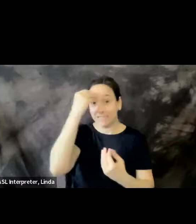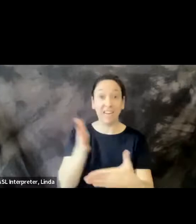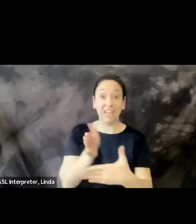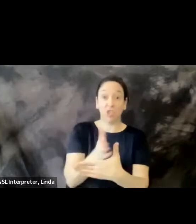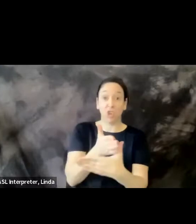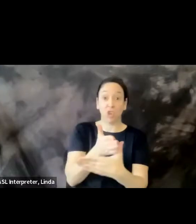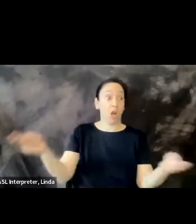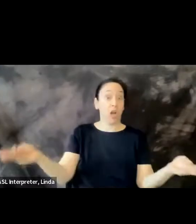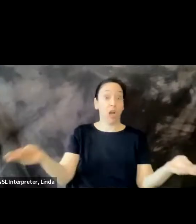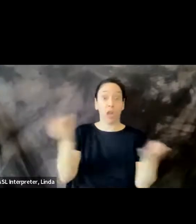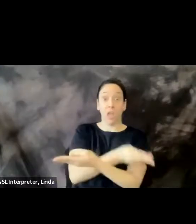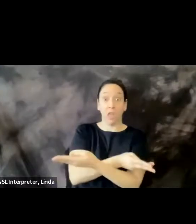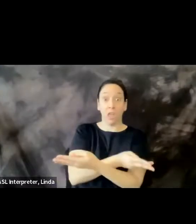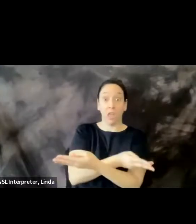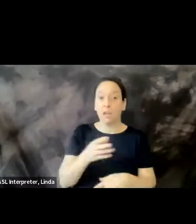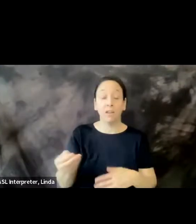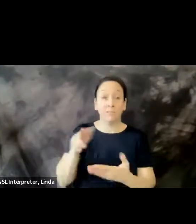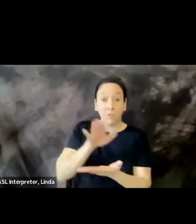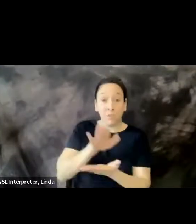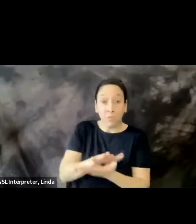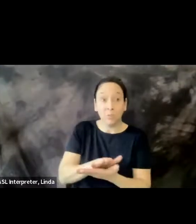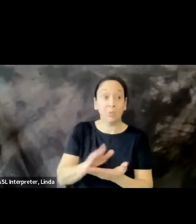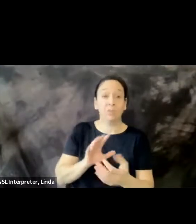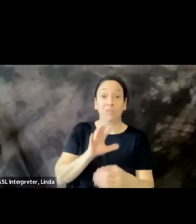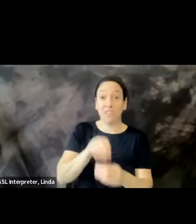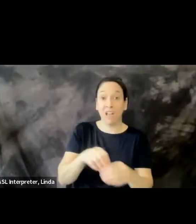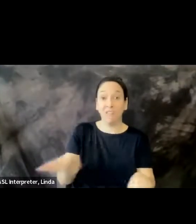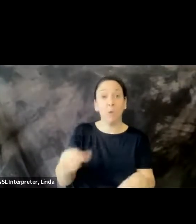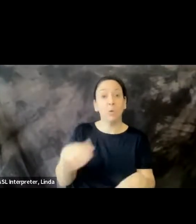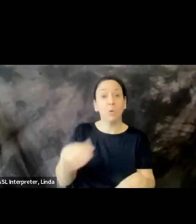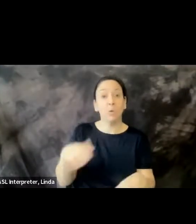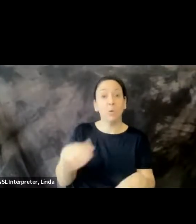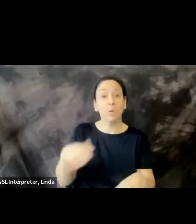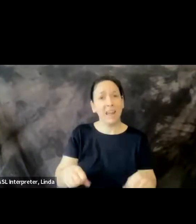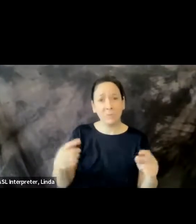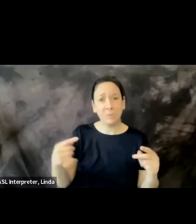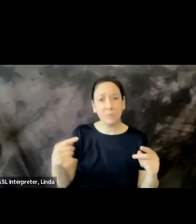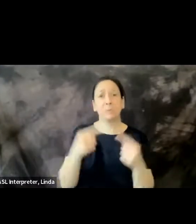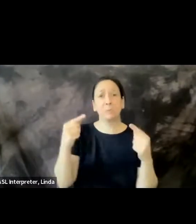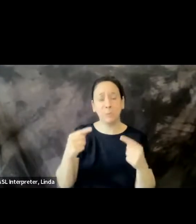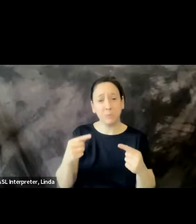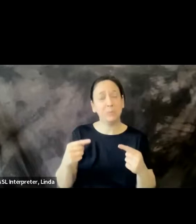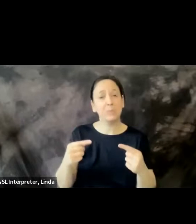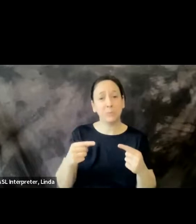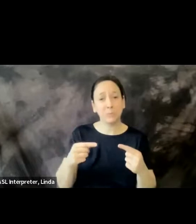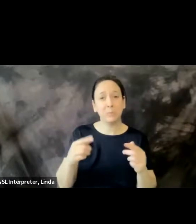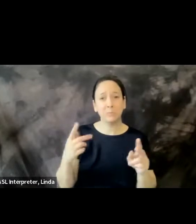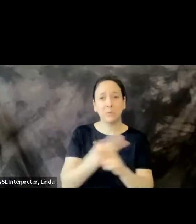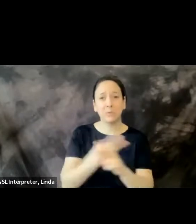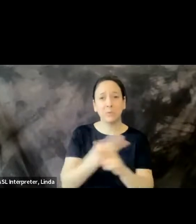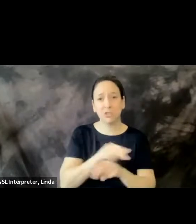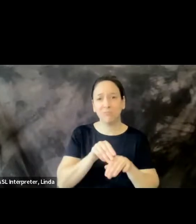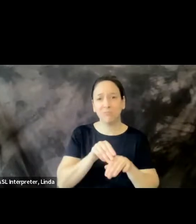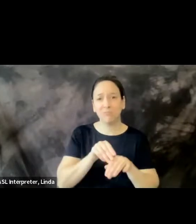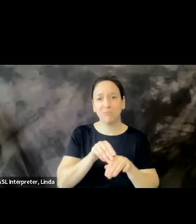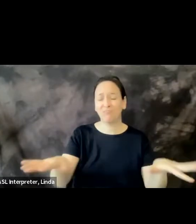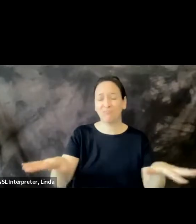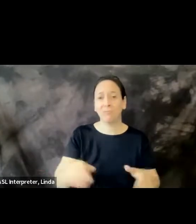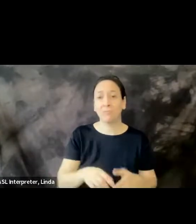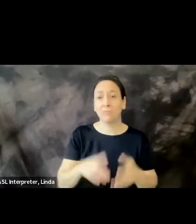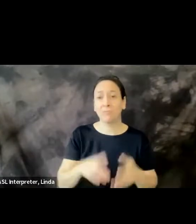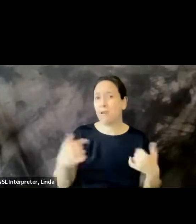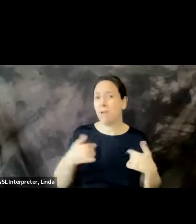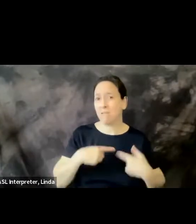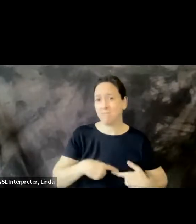exacerbate these harms. And I'll stop there for now, but again, yeah, happy to talk about any other surveillance technology stuff and questions.